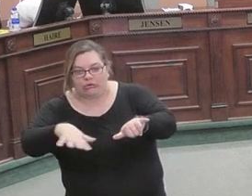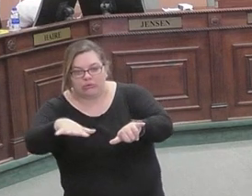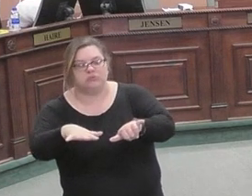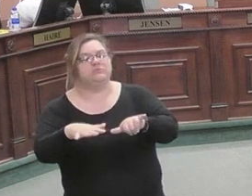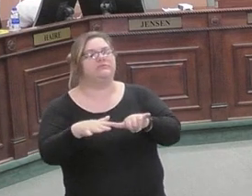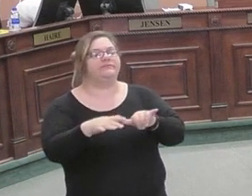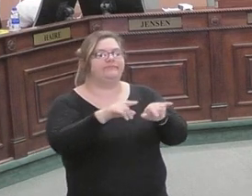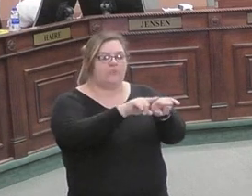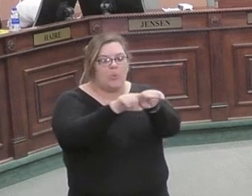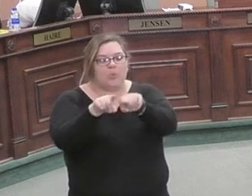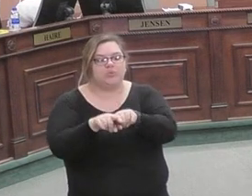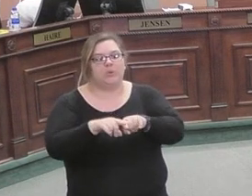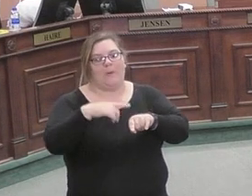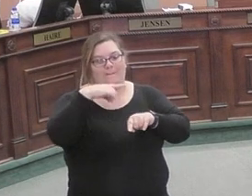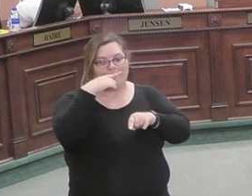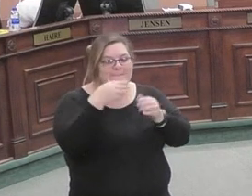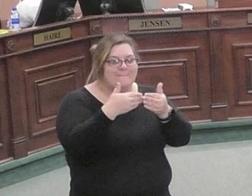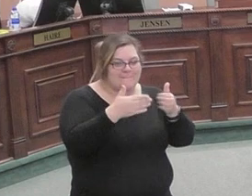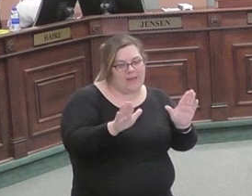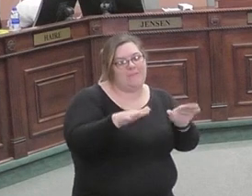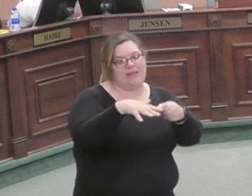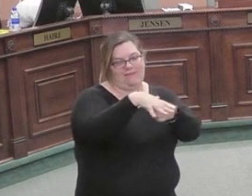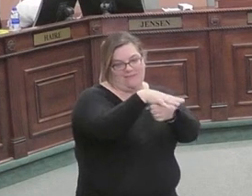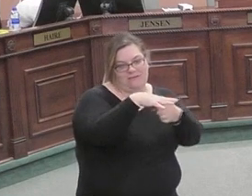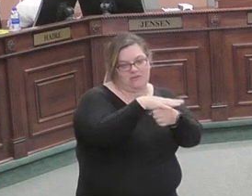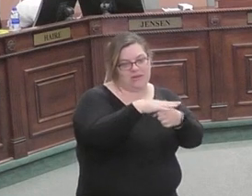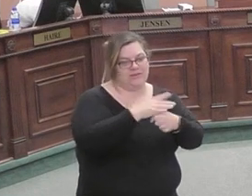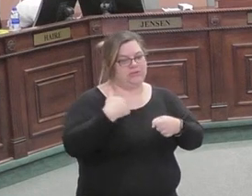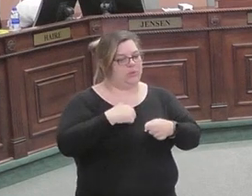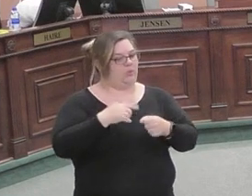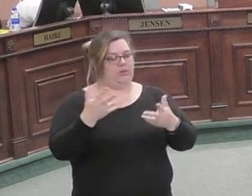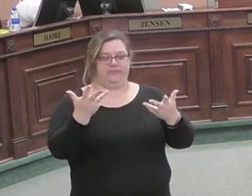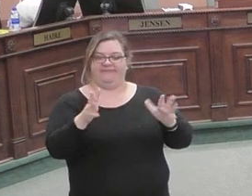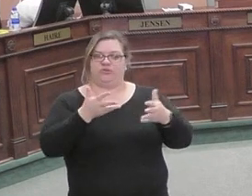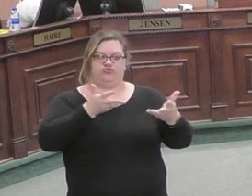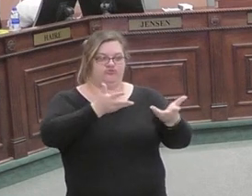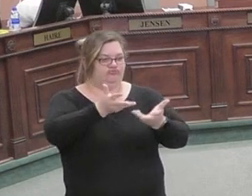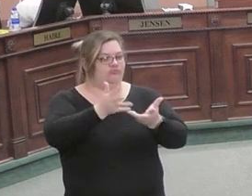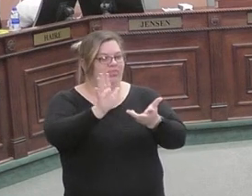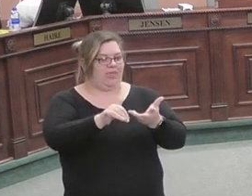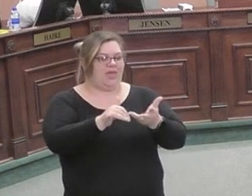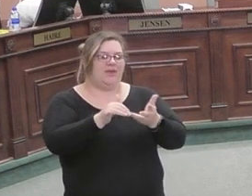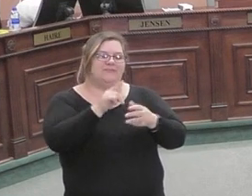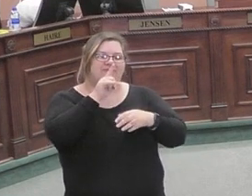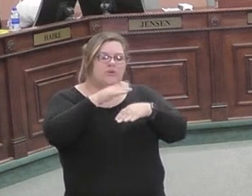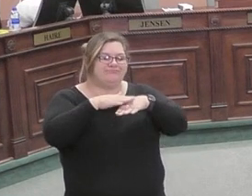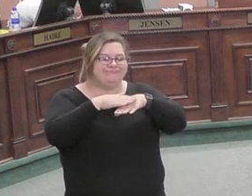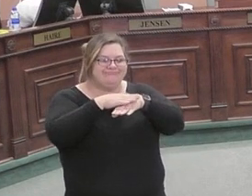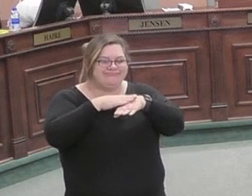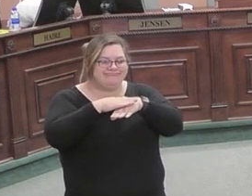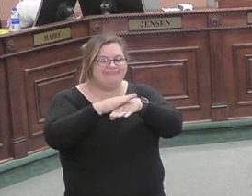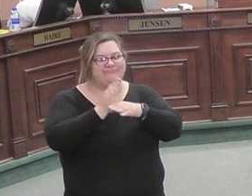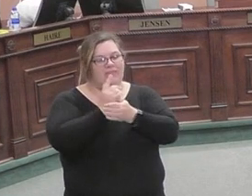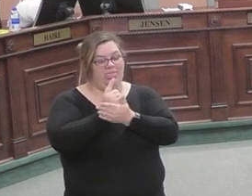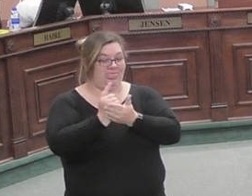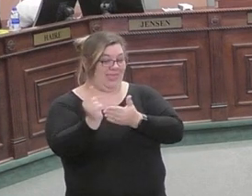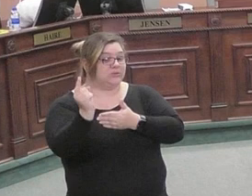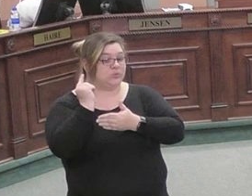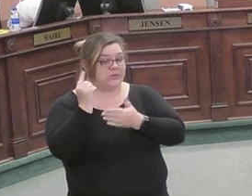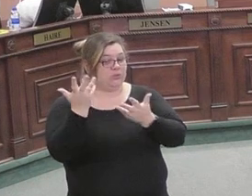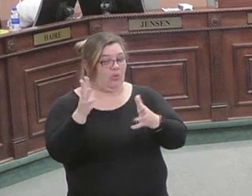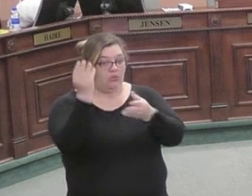in public areas. And so we dealt with that very superficially about a week ago, where we